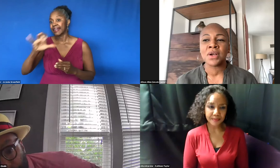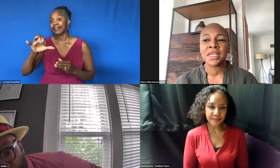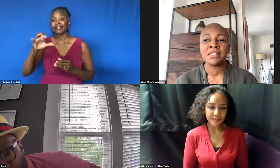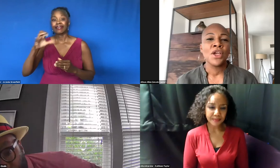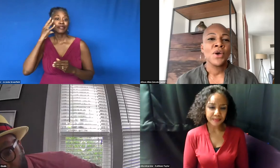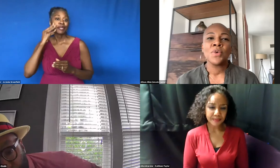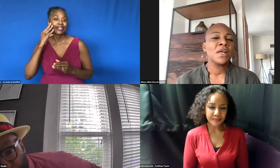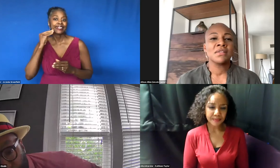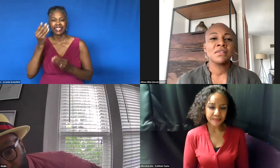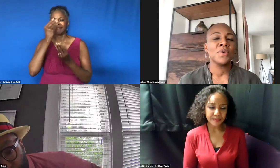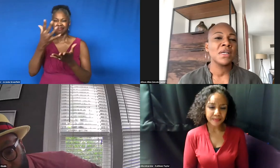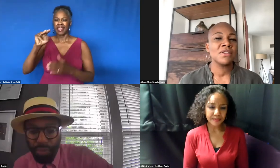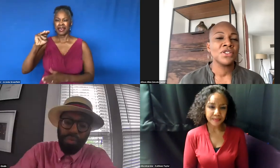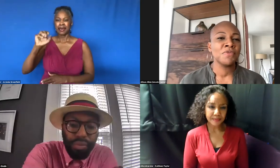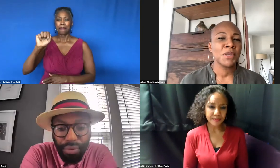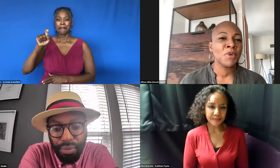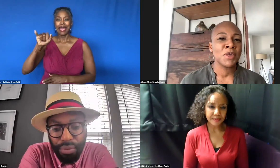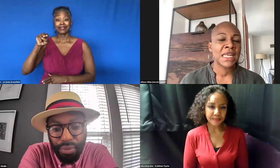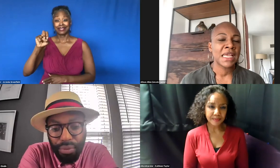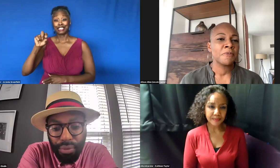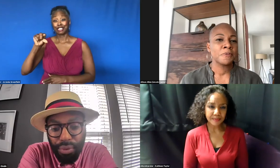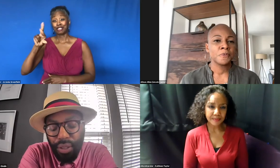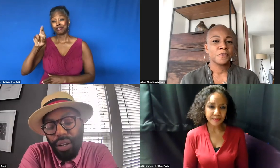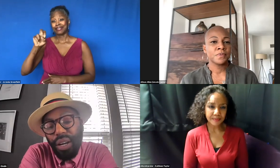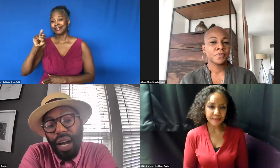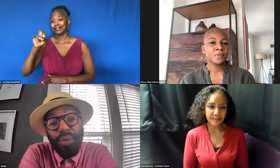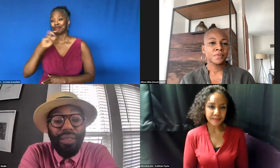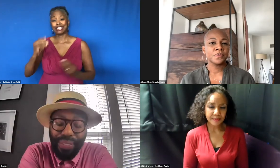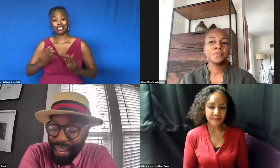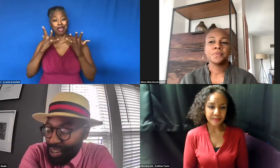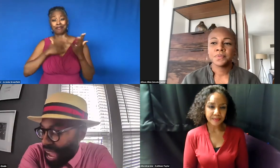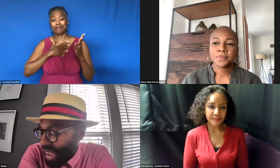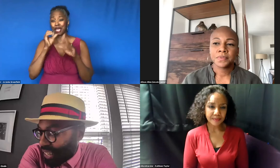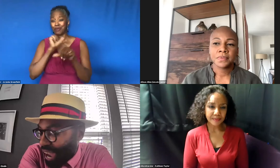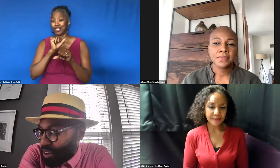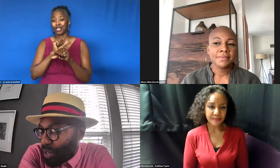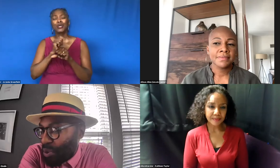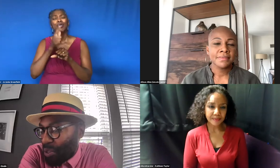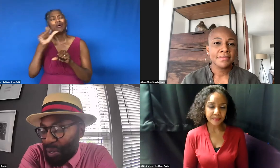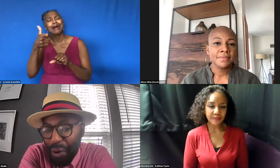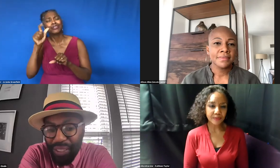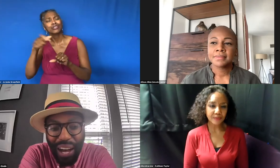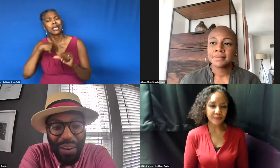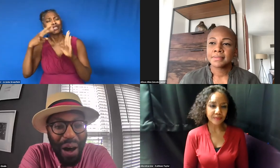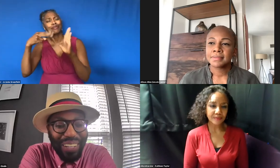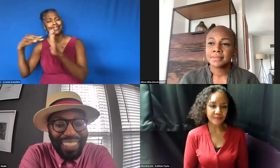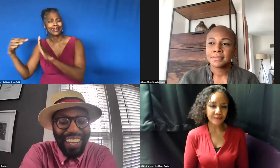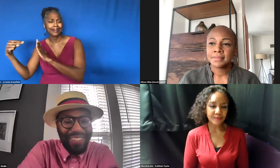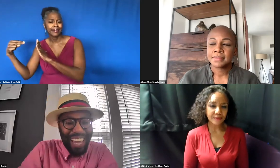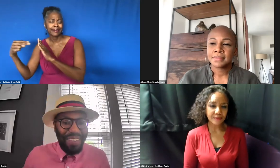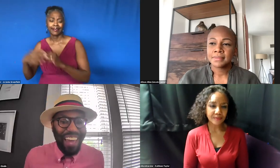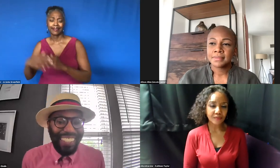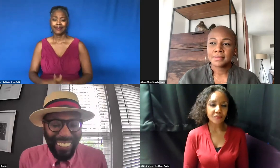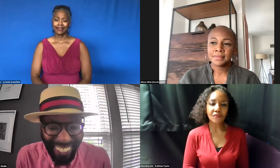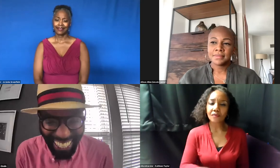inspired my work, and who else should people be reading? Oh God, well, you know, I think everyone who knows me knows how much in